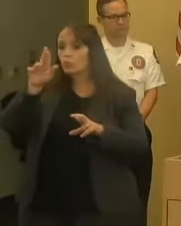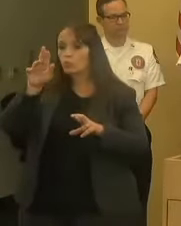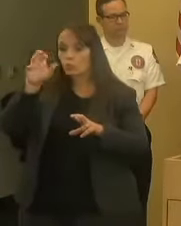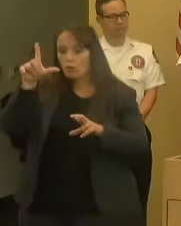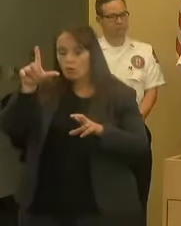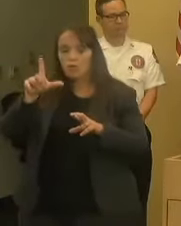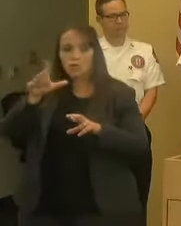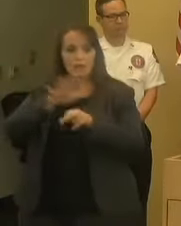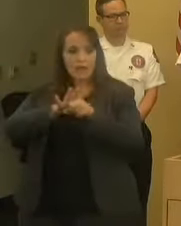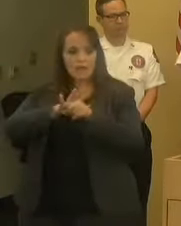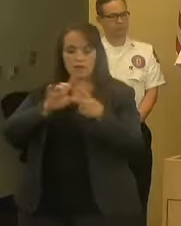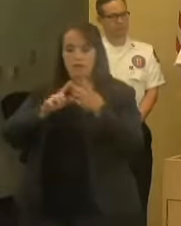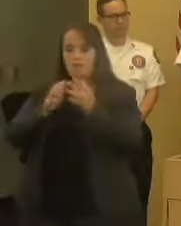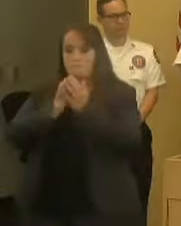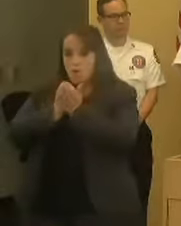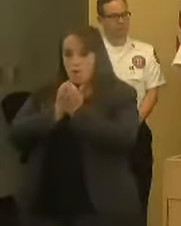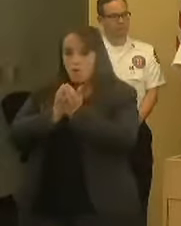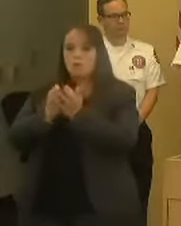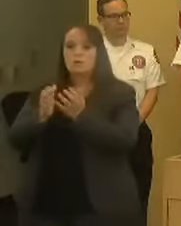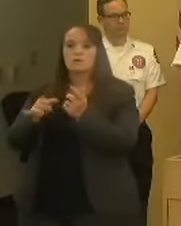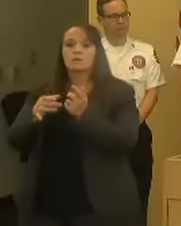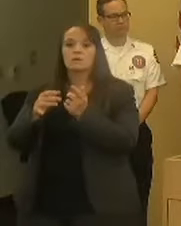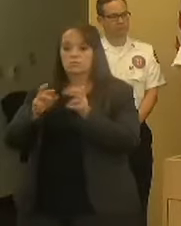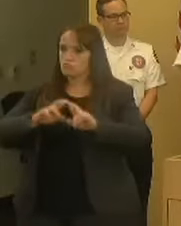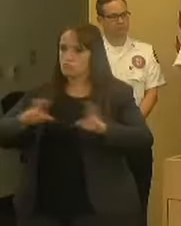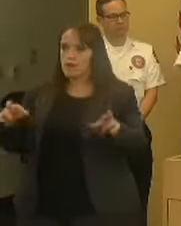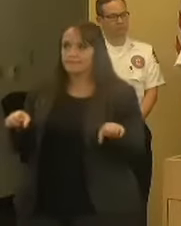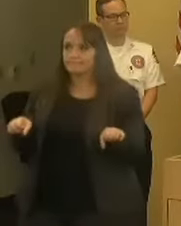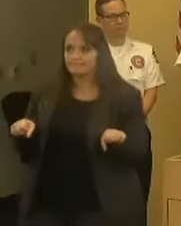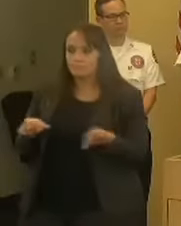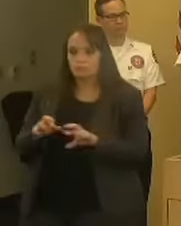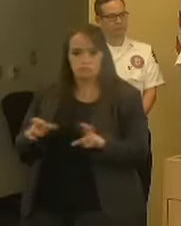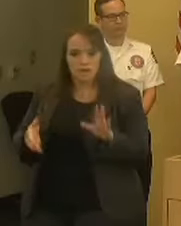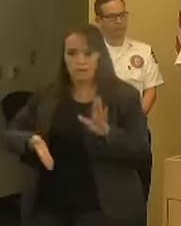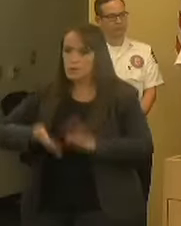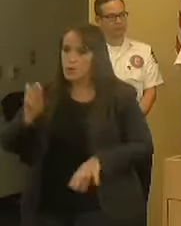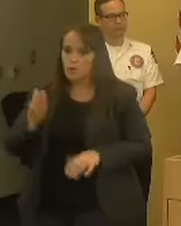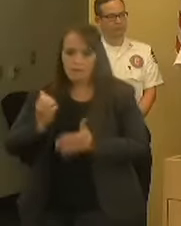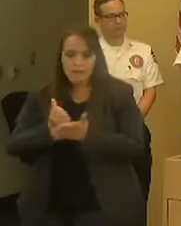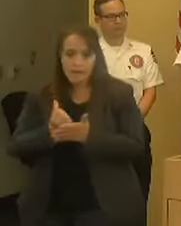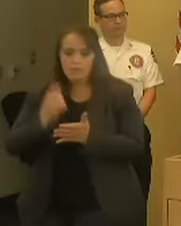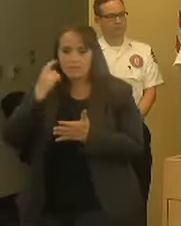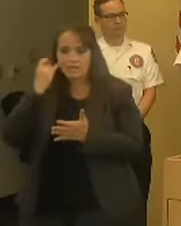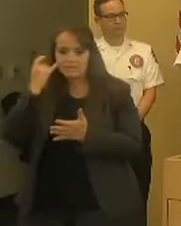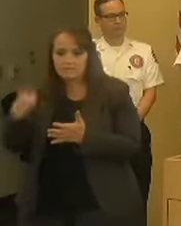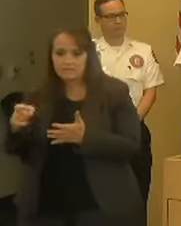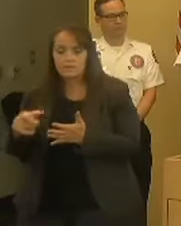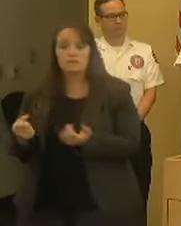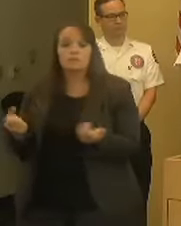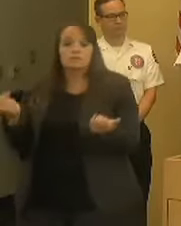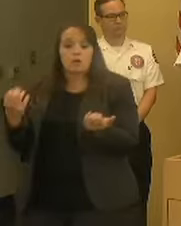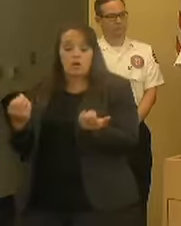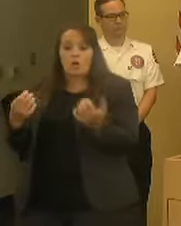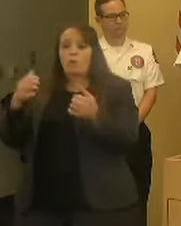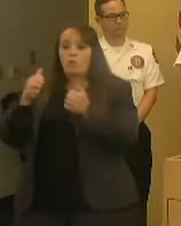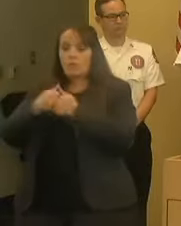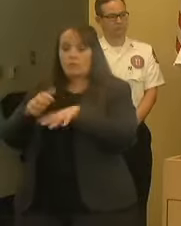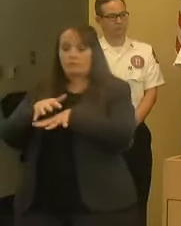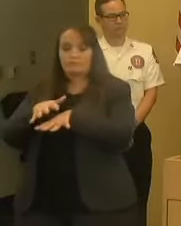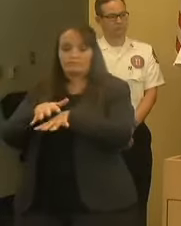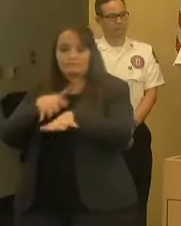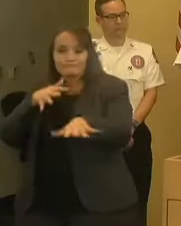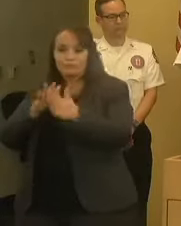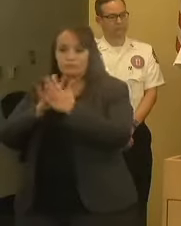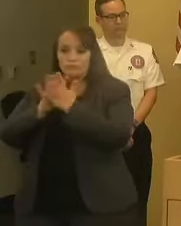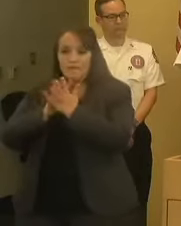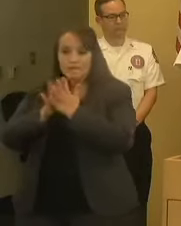for the same purpose for rapid deployment. In support of the traffic situation and the evacuation, we'll use our air